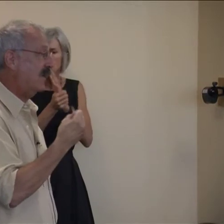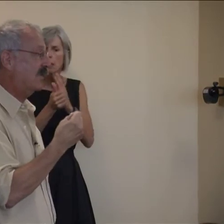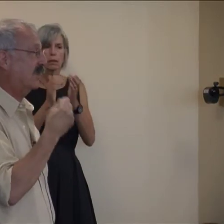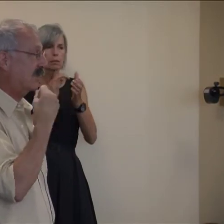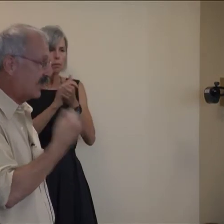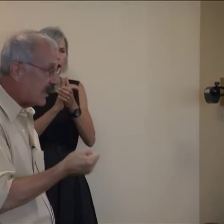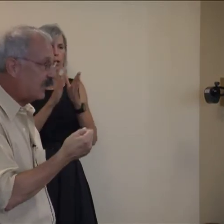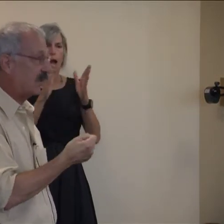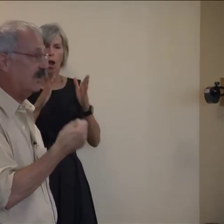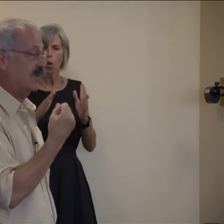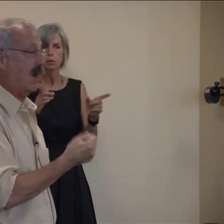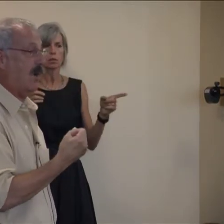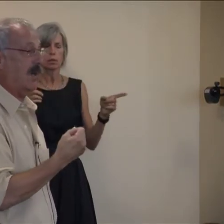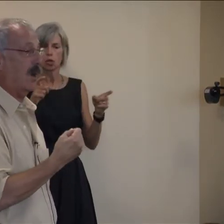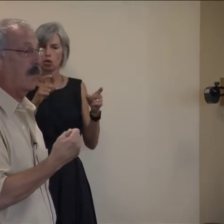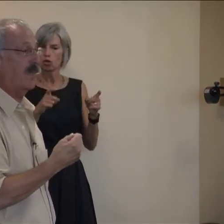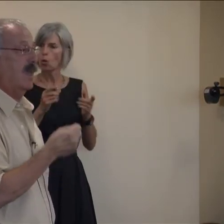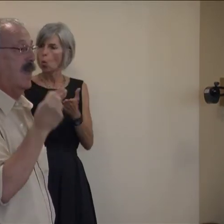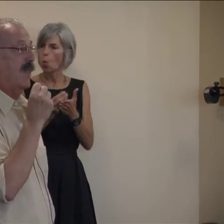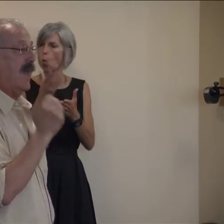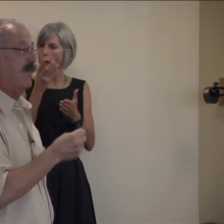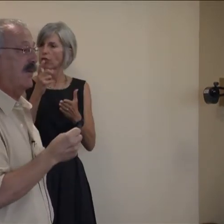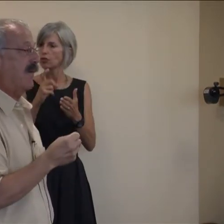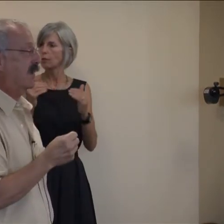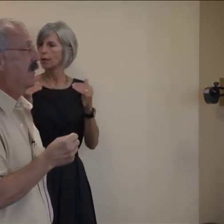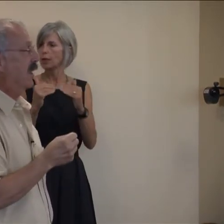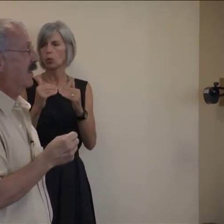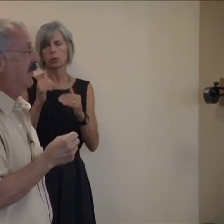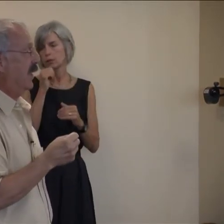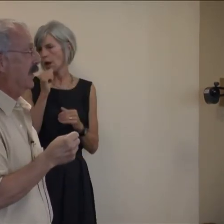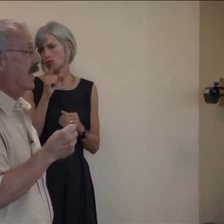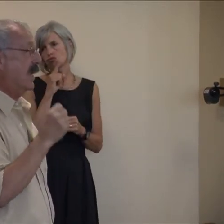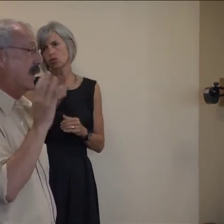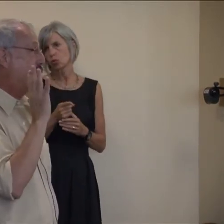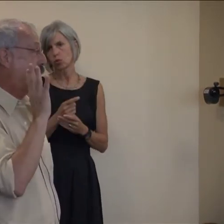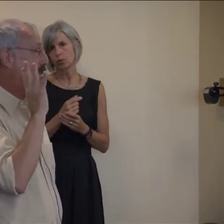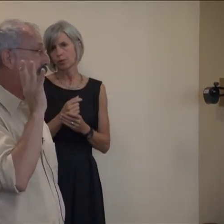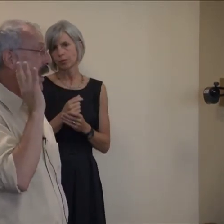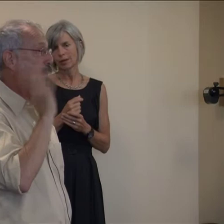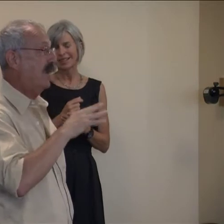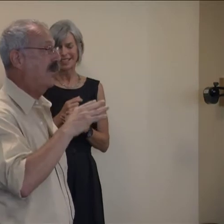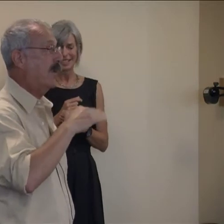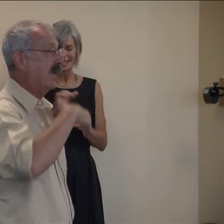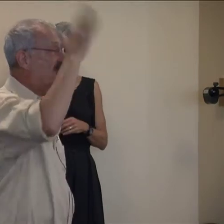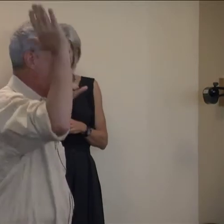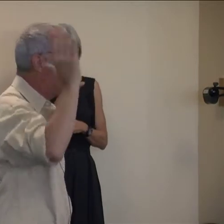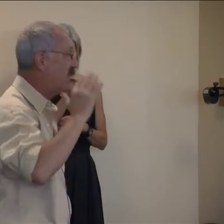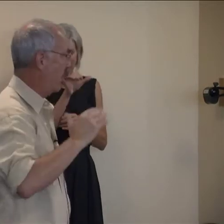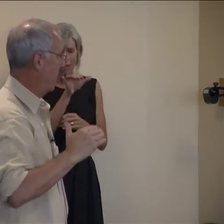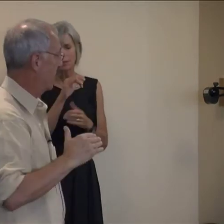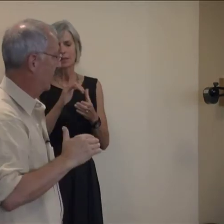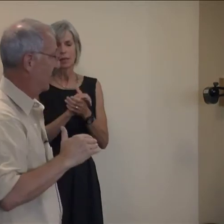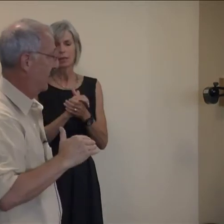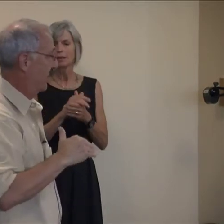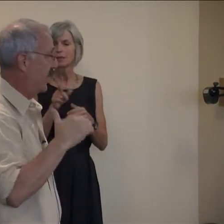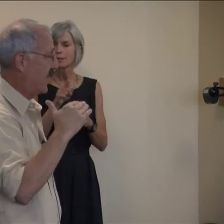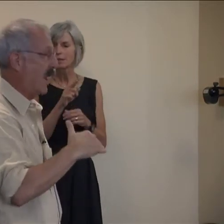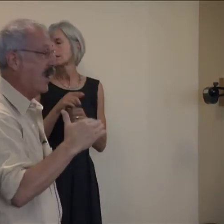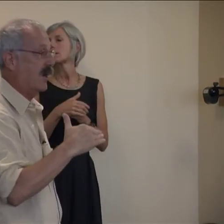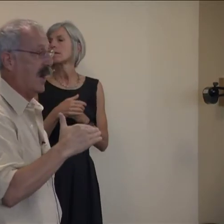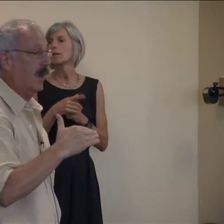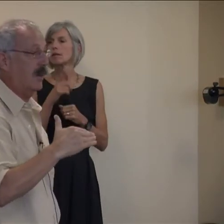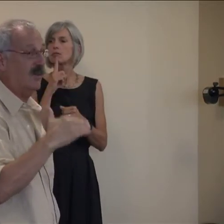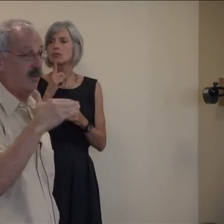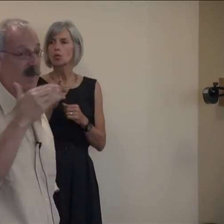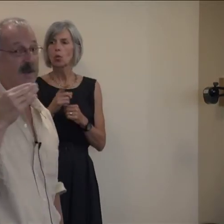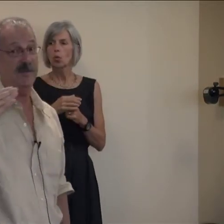best case successful scenario, the average African American family, that ratio explodes upwards from a dime